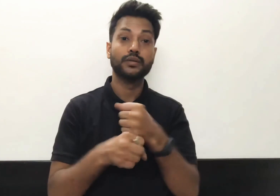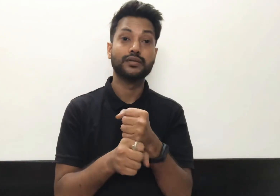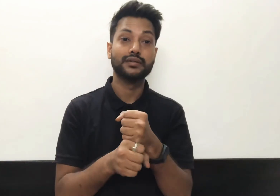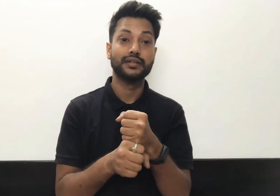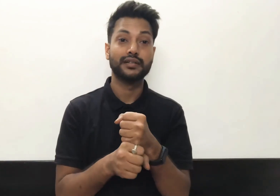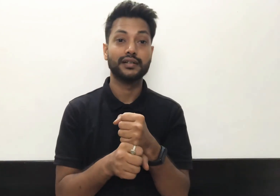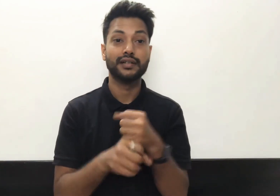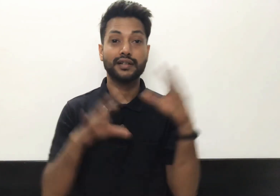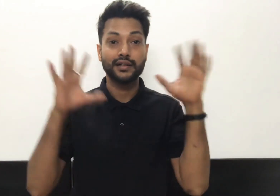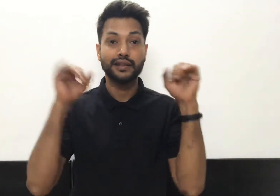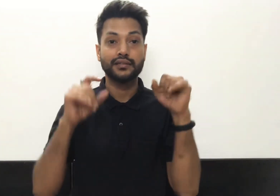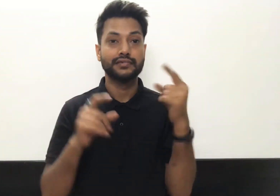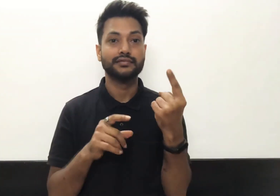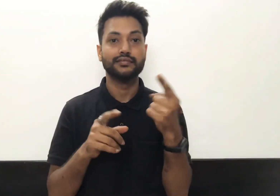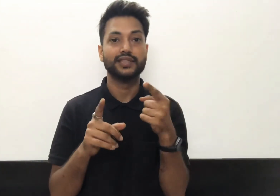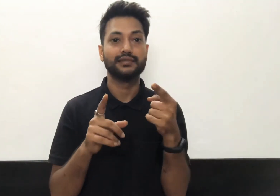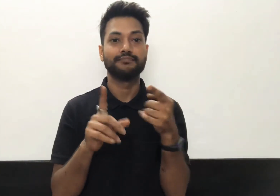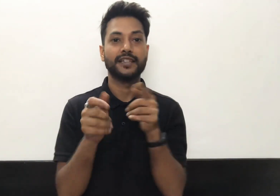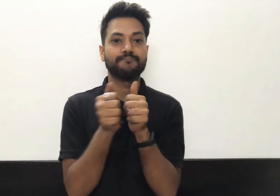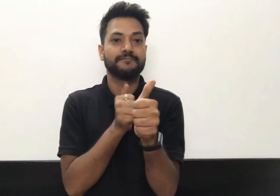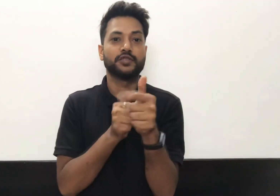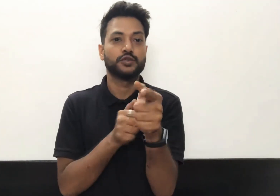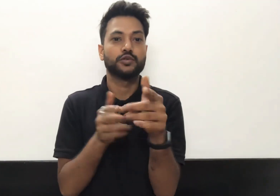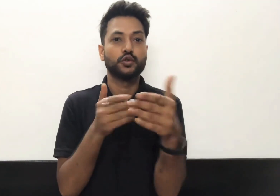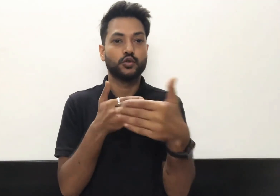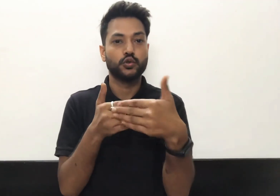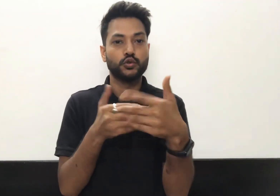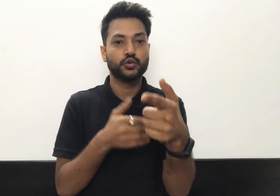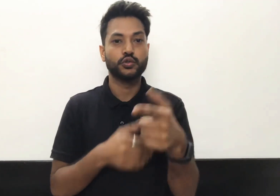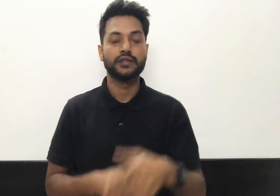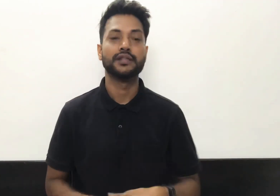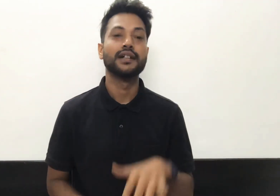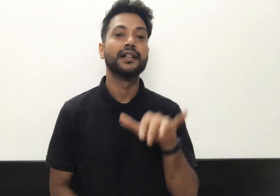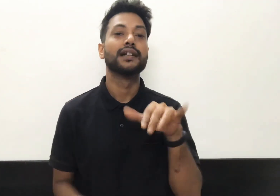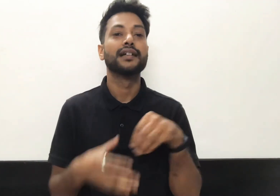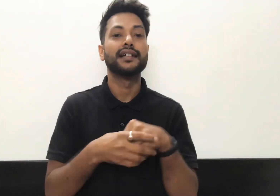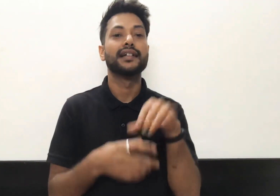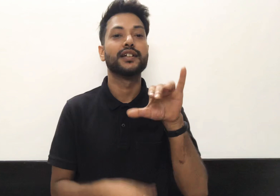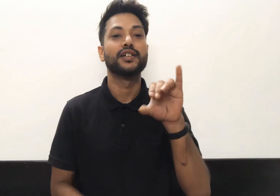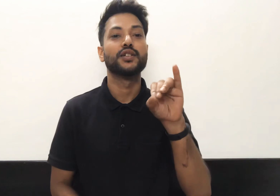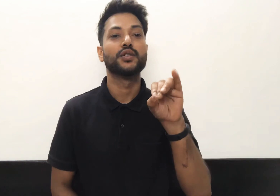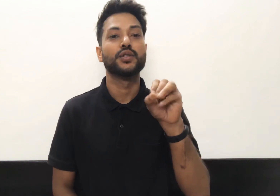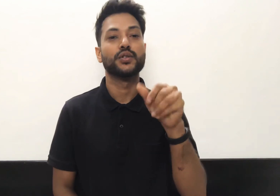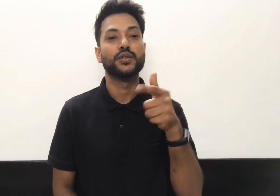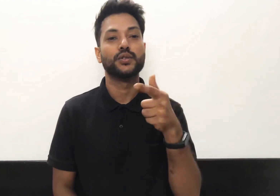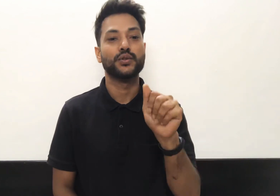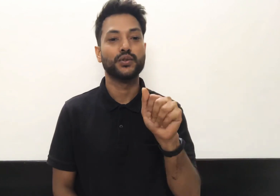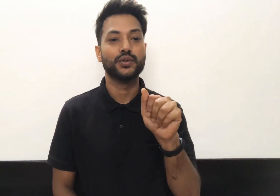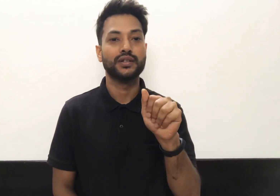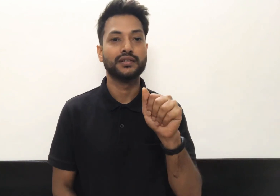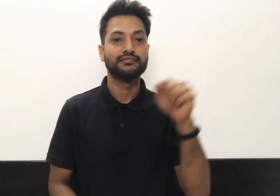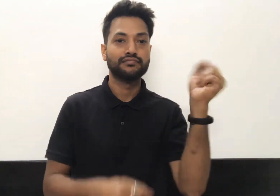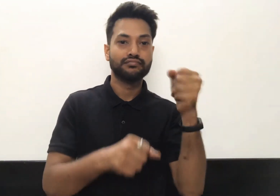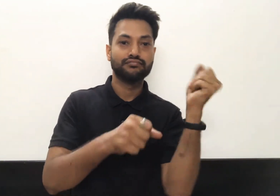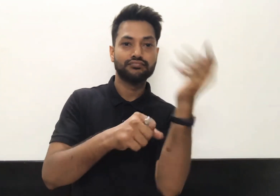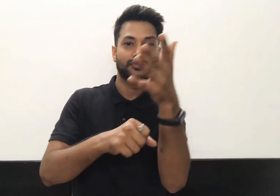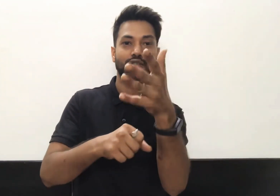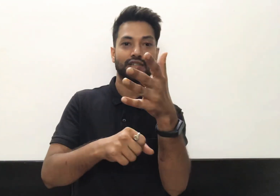close to you, or in yoga, there's a classic example of throwing a rope and saying snake.